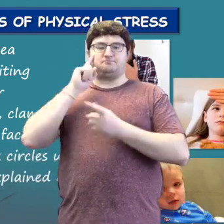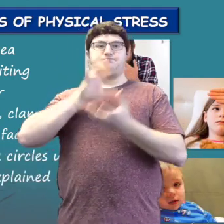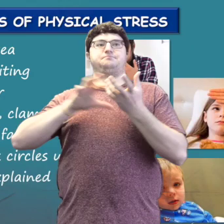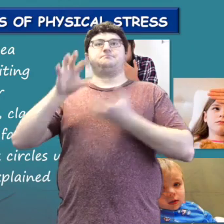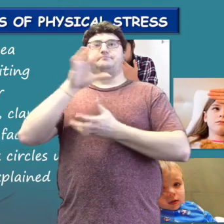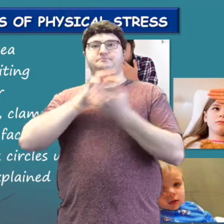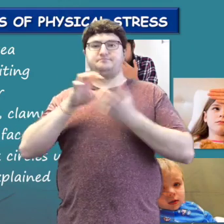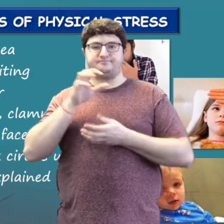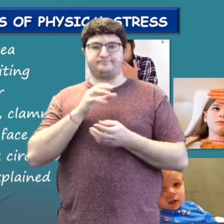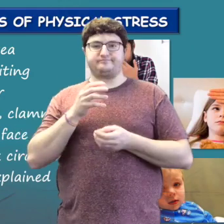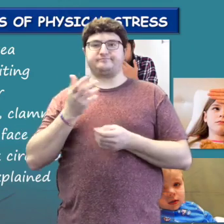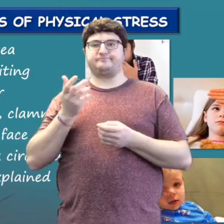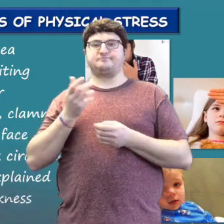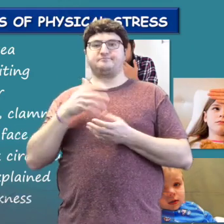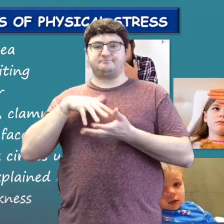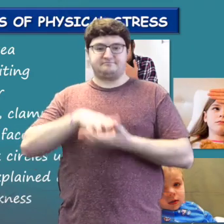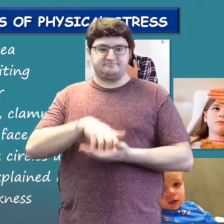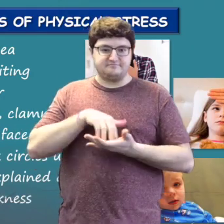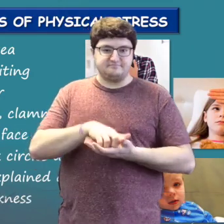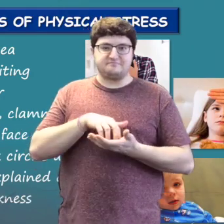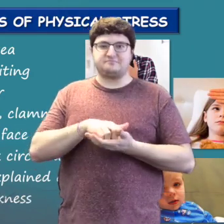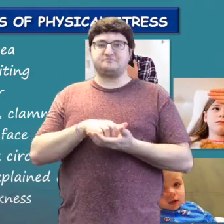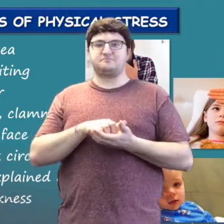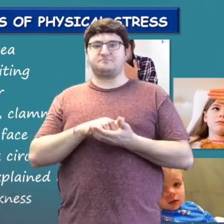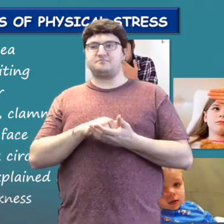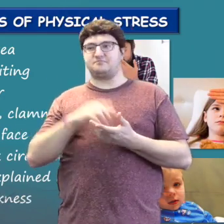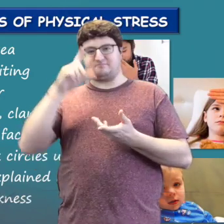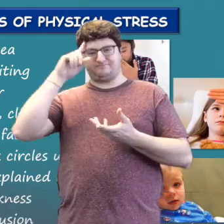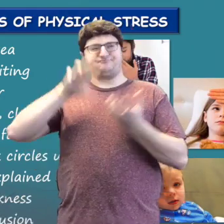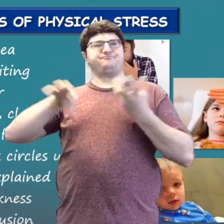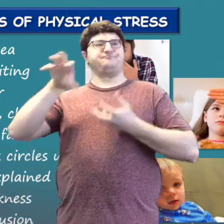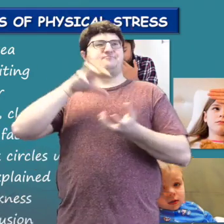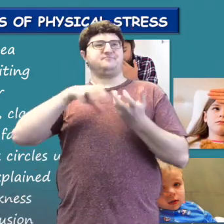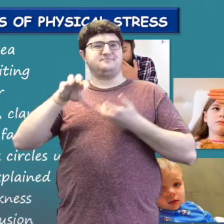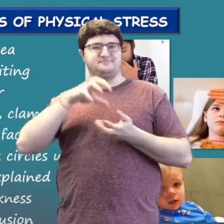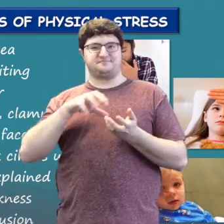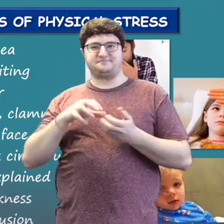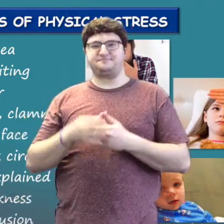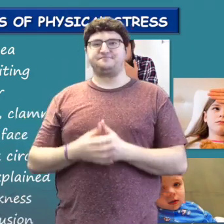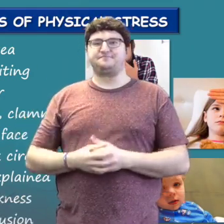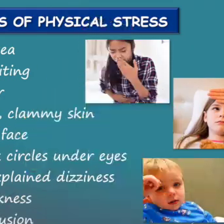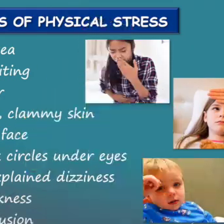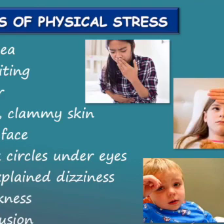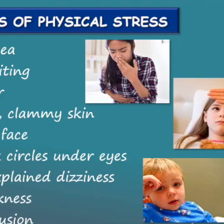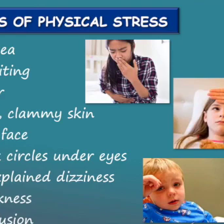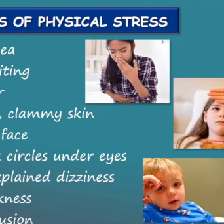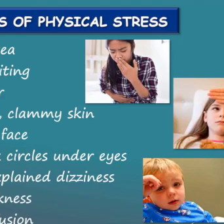unexplained dizziness, weakness, and confusion.